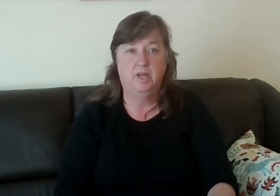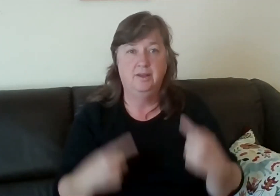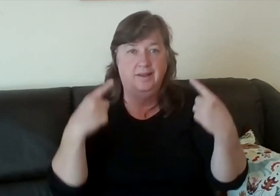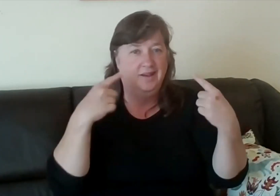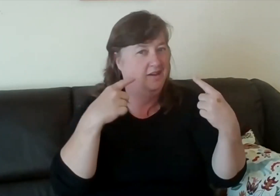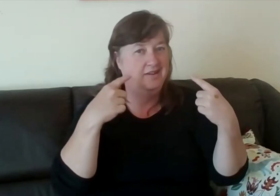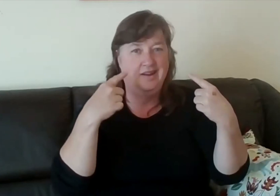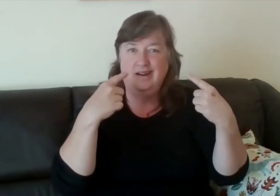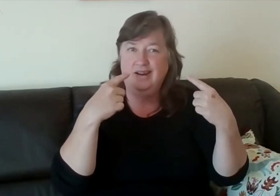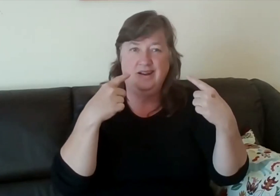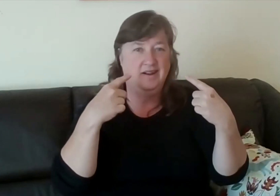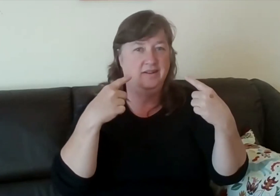Head nod.